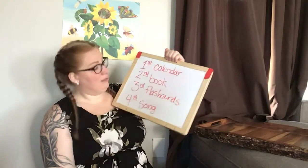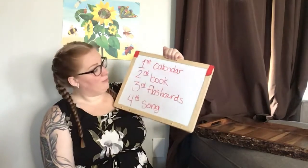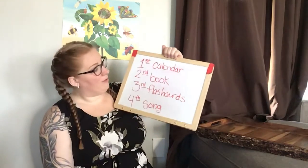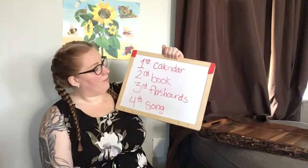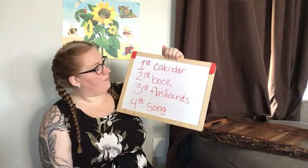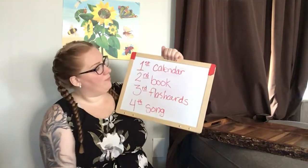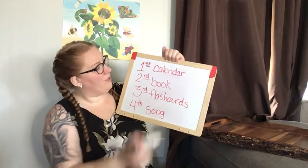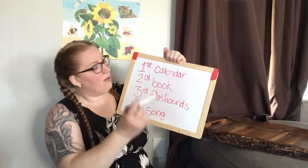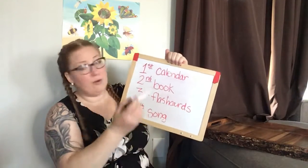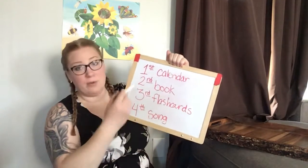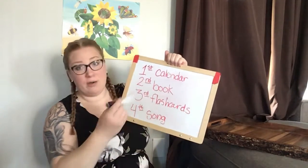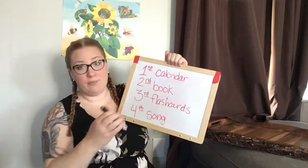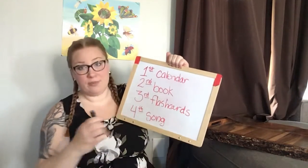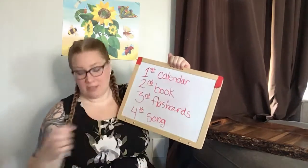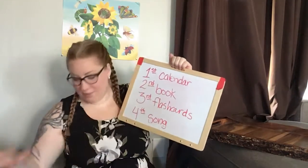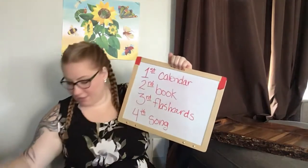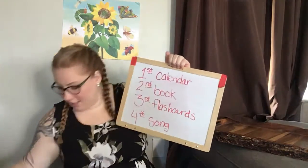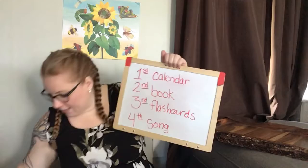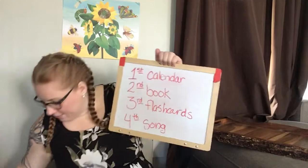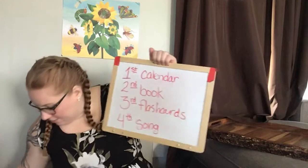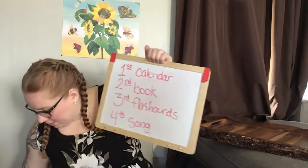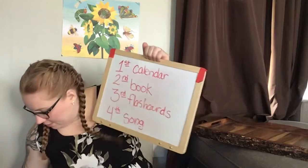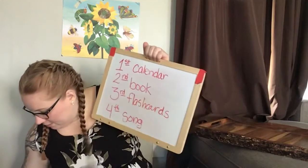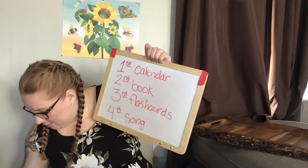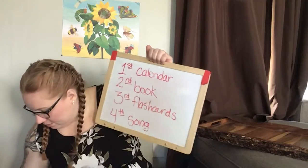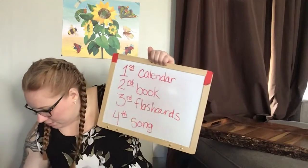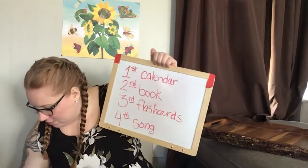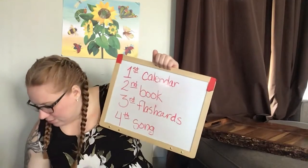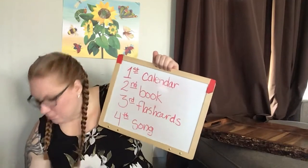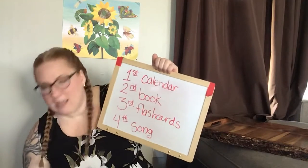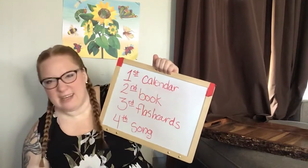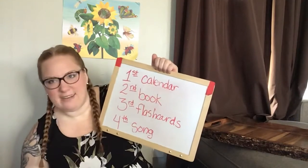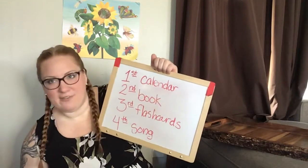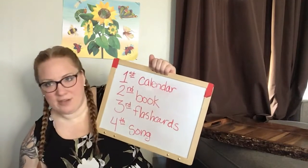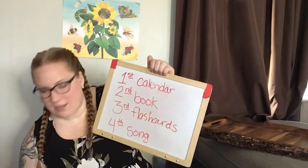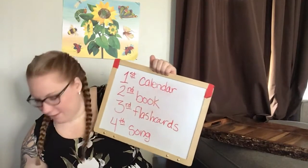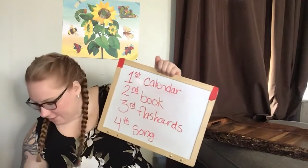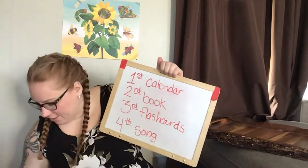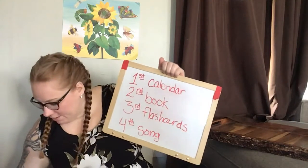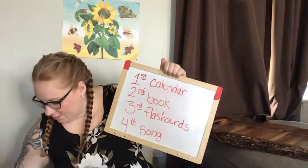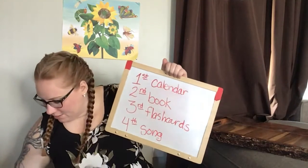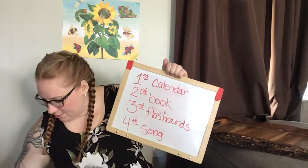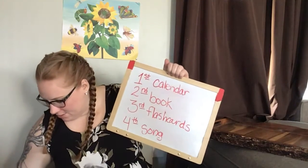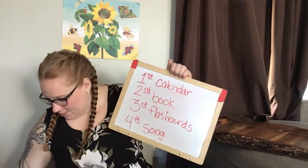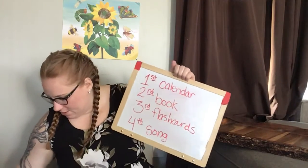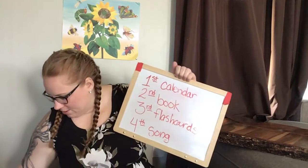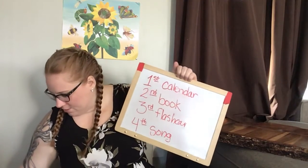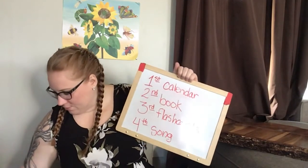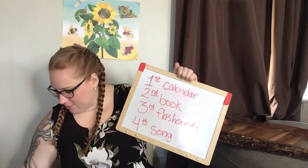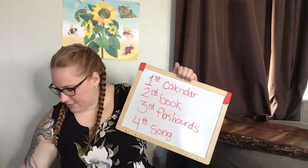All right. Well, we're done with our calendar. Get a different color. And we'll